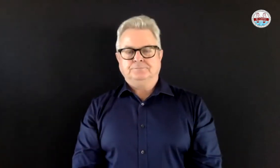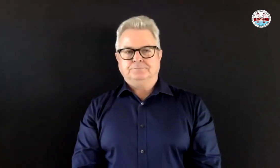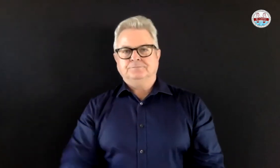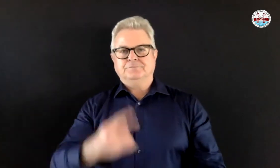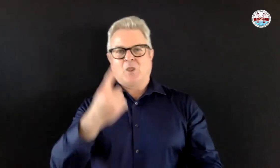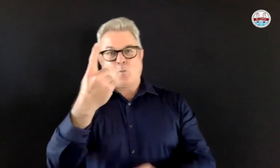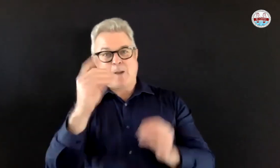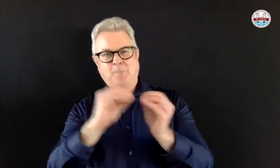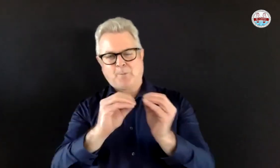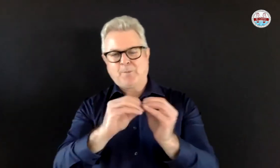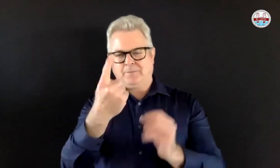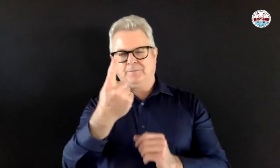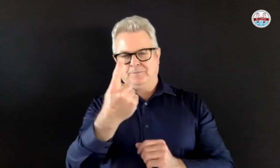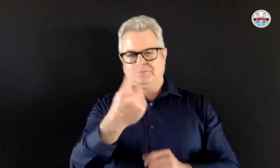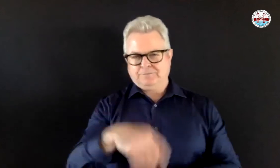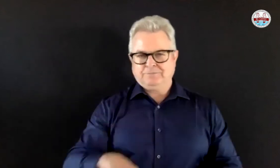announcement.